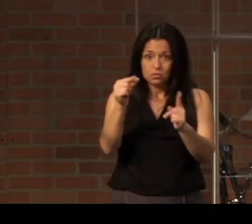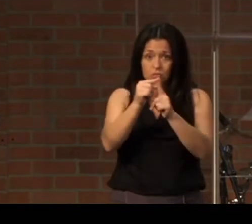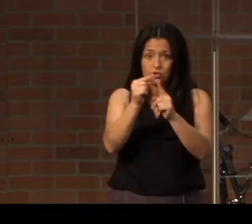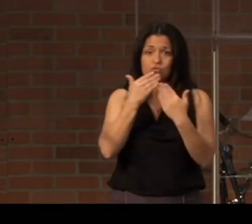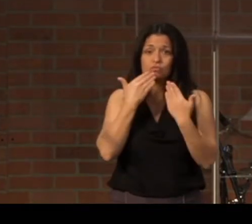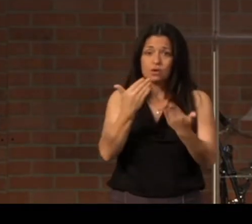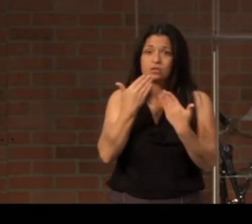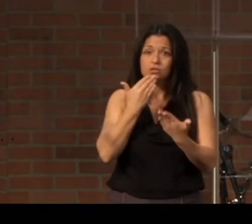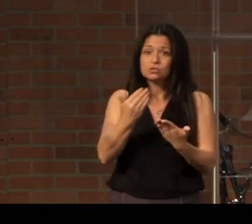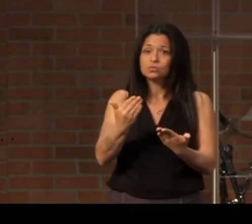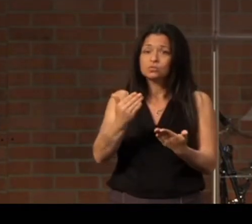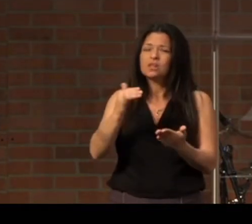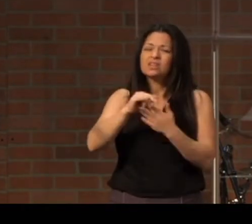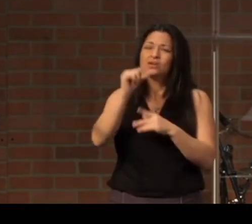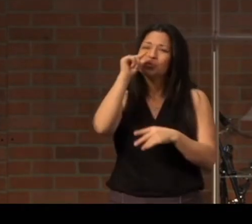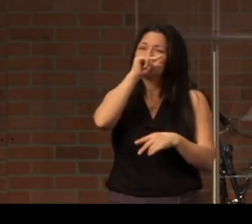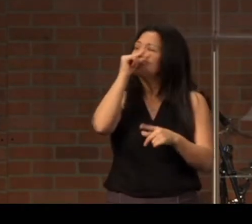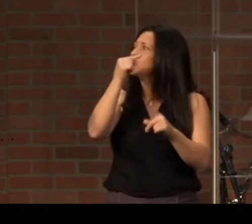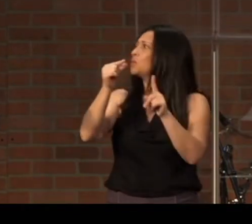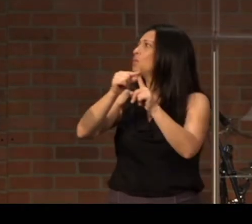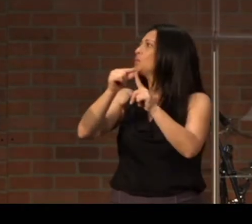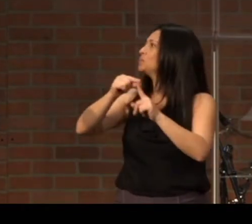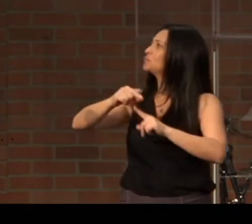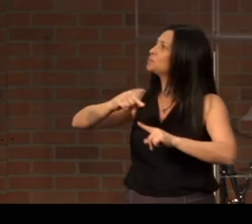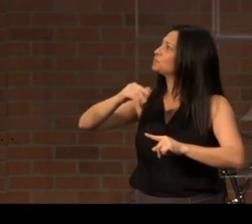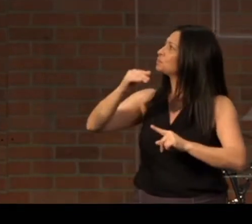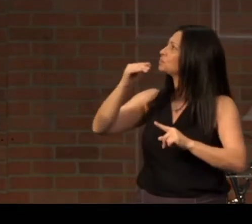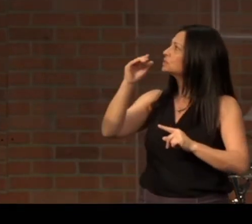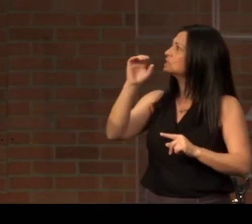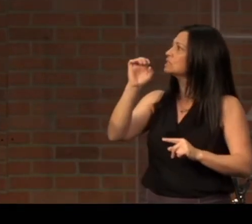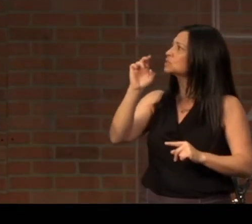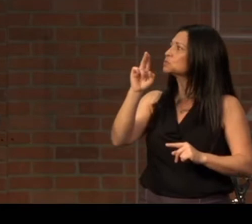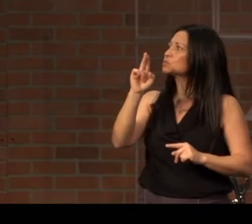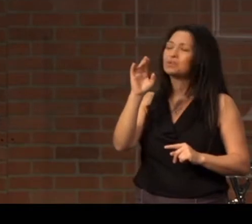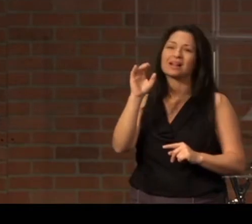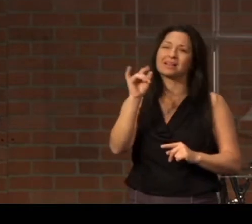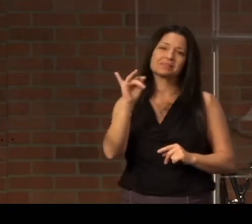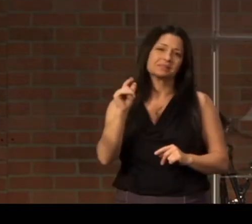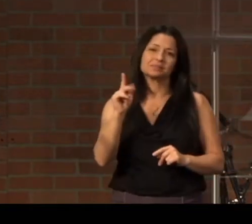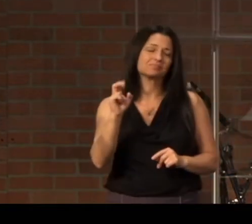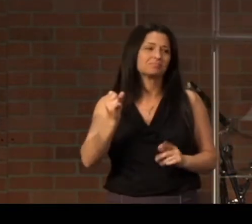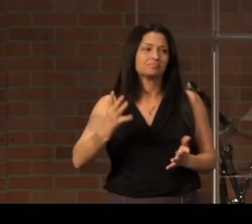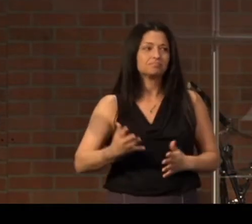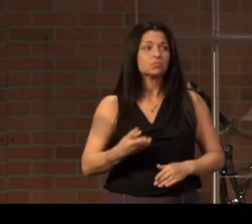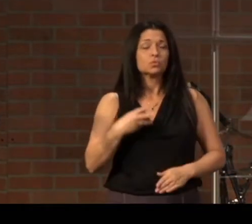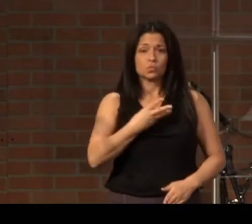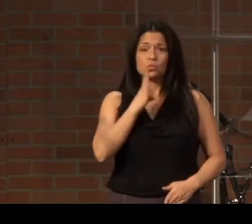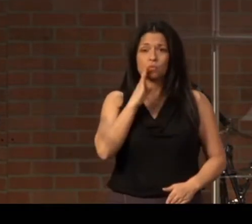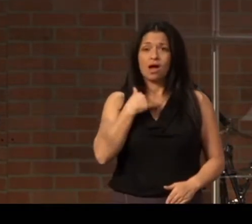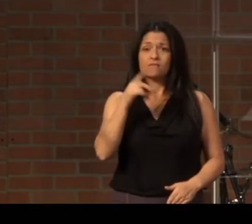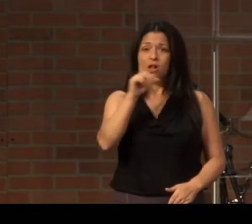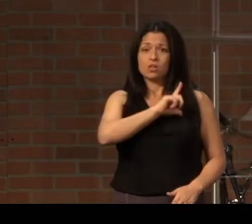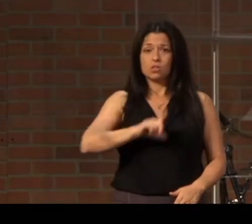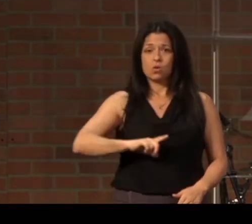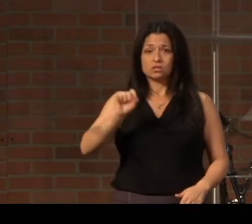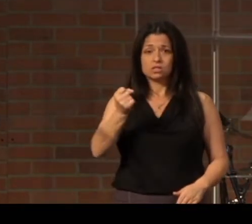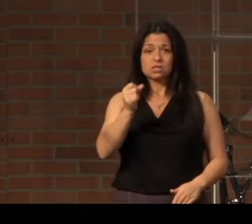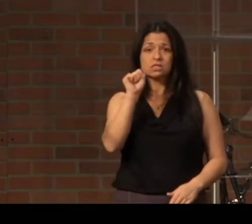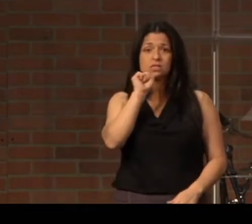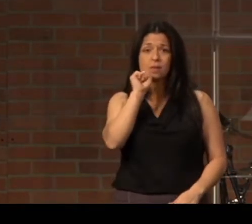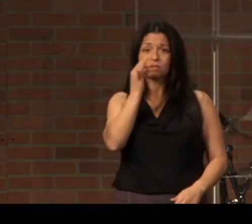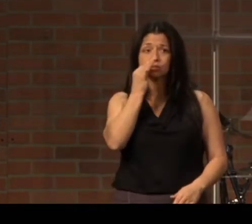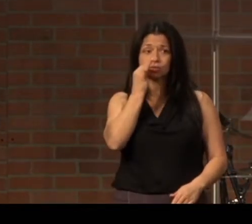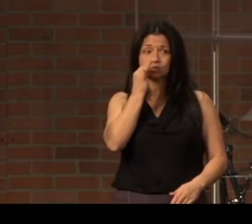is Eucharist. We're going to come to the Lord's Supper in a little bit, right? And in Anglican churches and other churches, you know what they call the Lord's